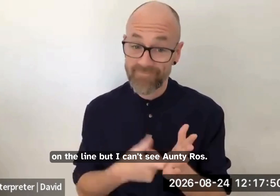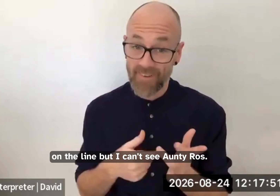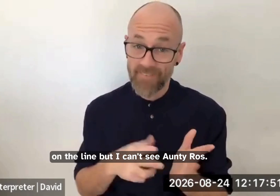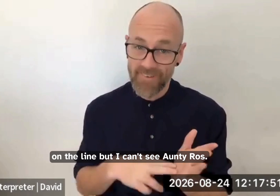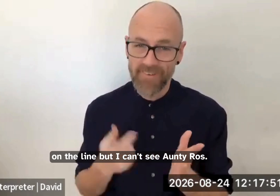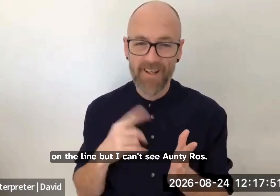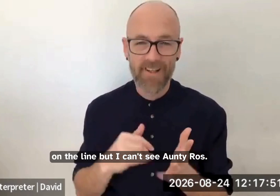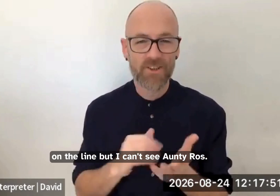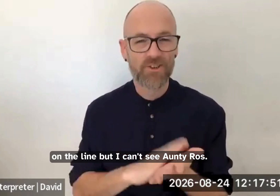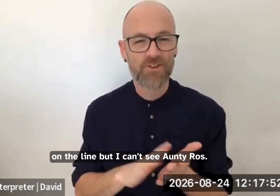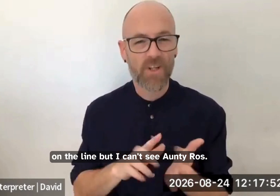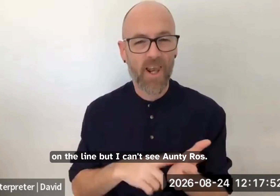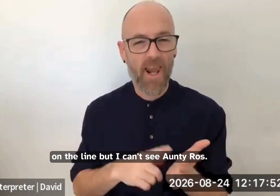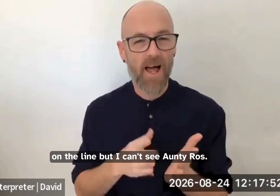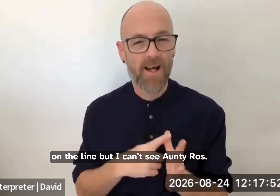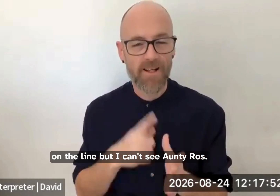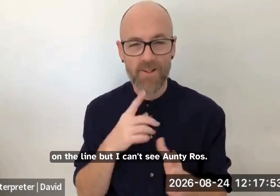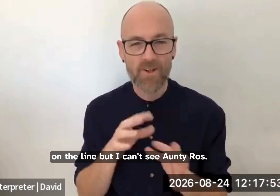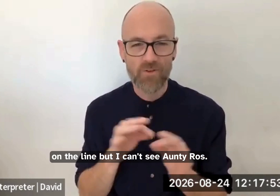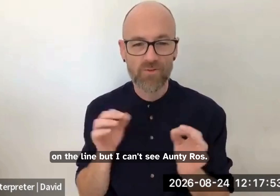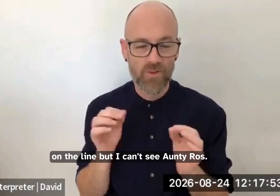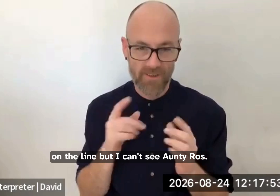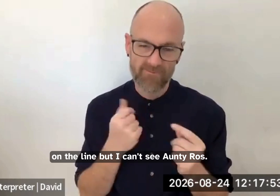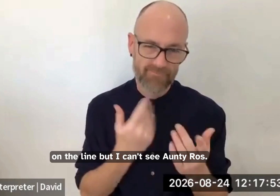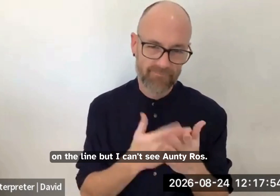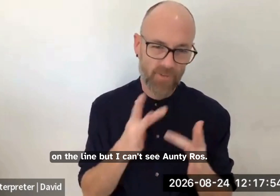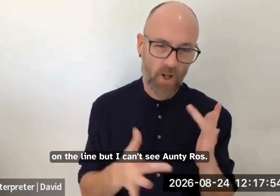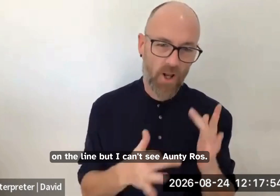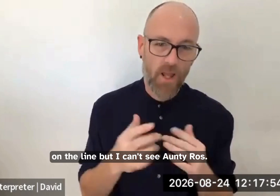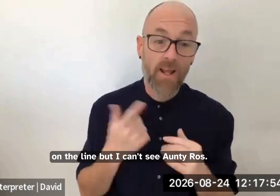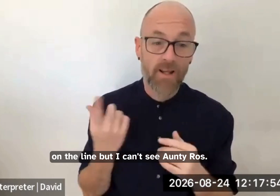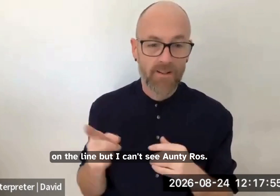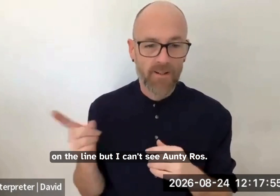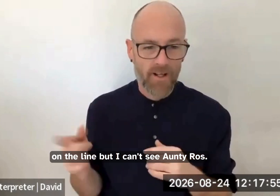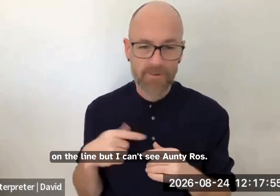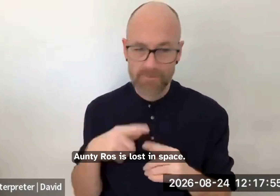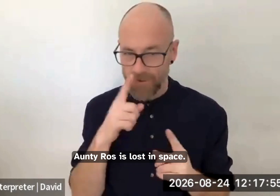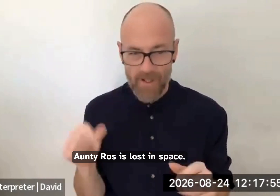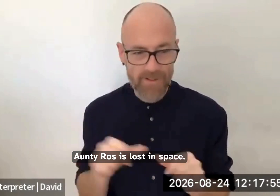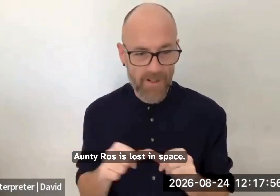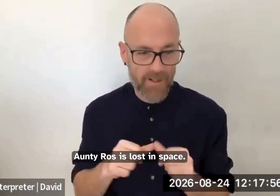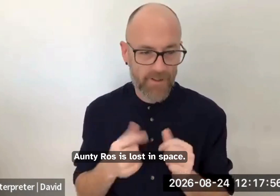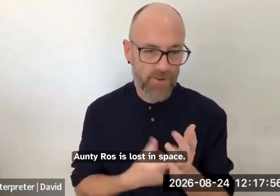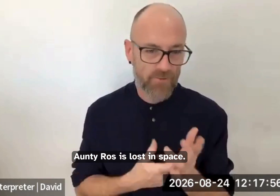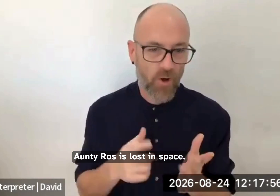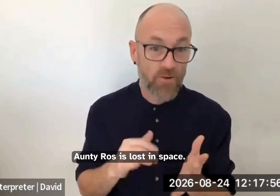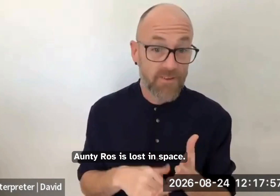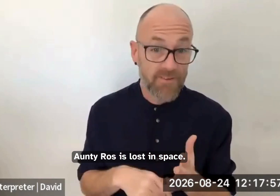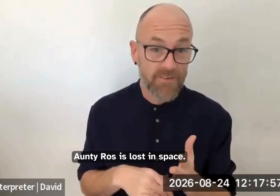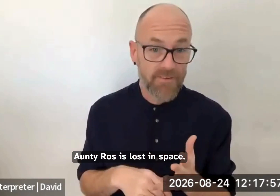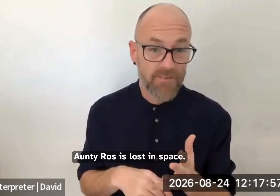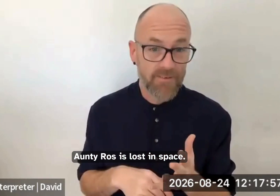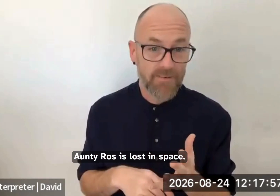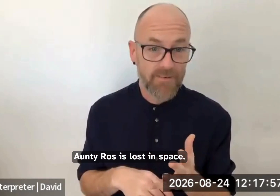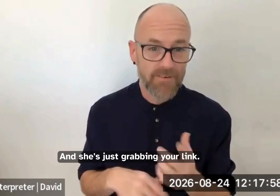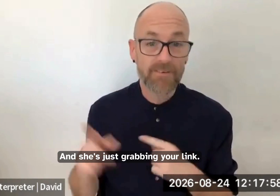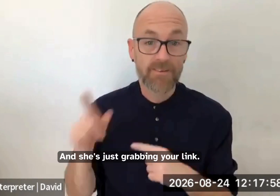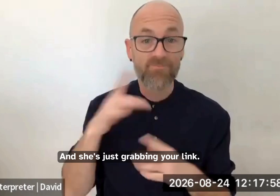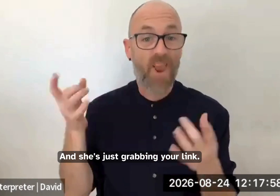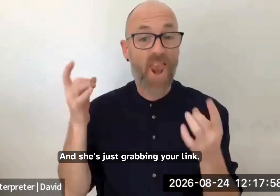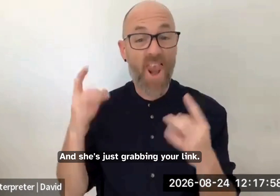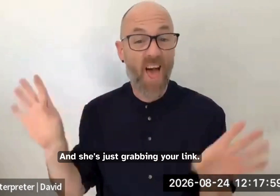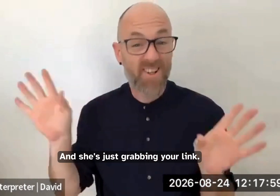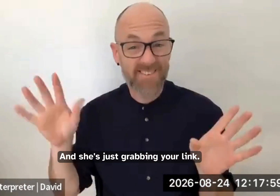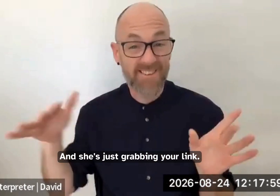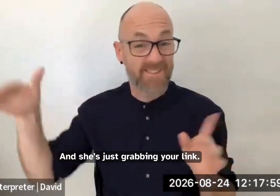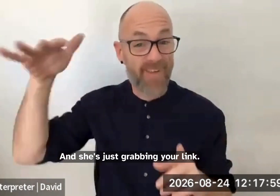on the line, but I can't see Auntie Ros. Auntie Ros is lost in space, and